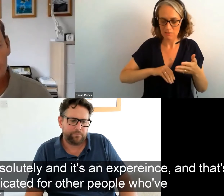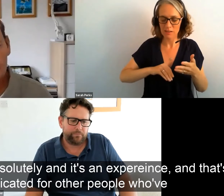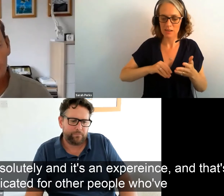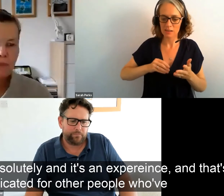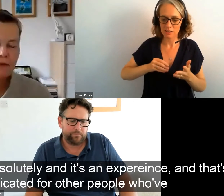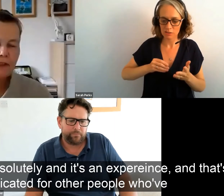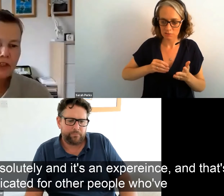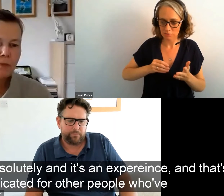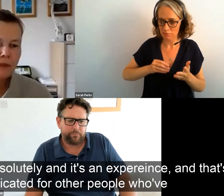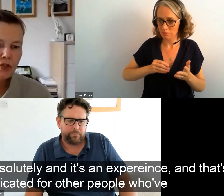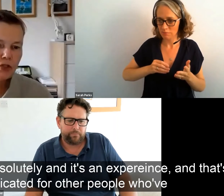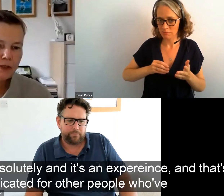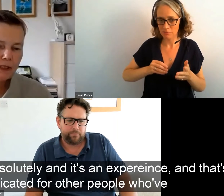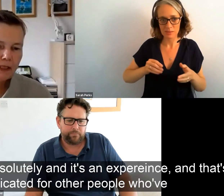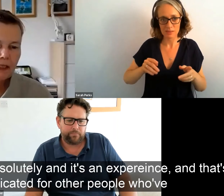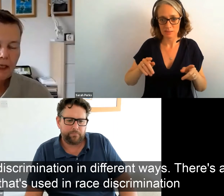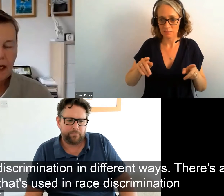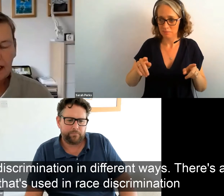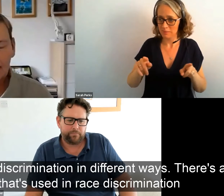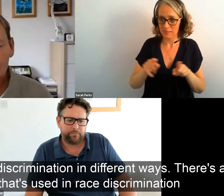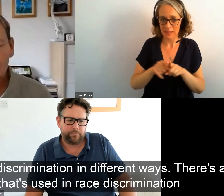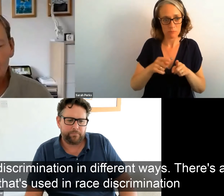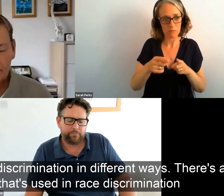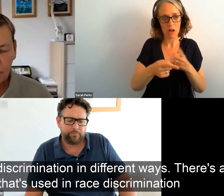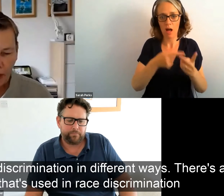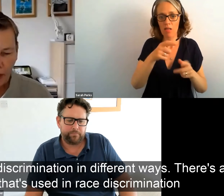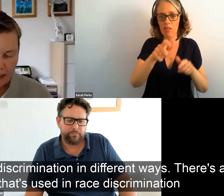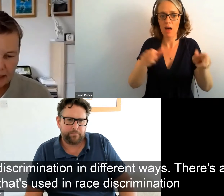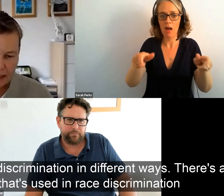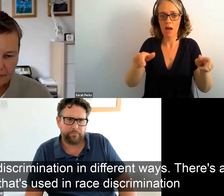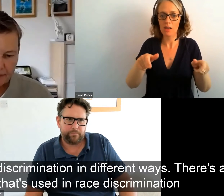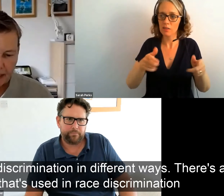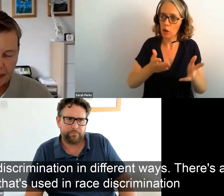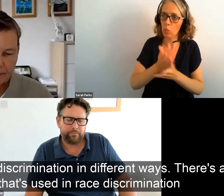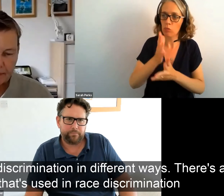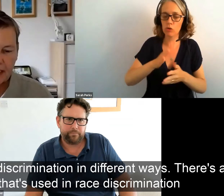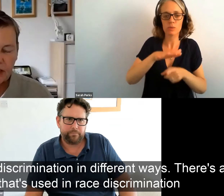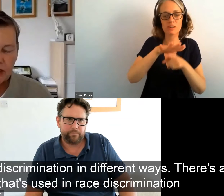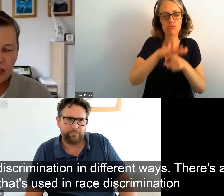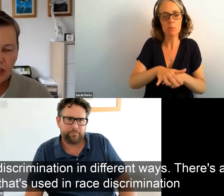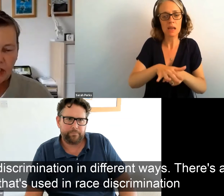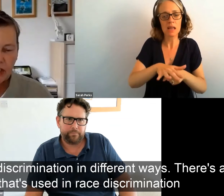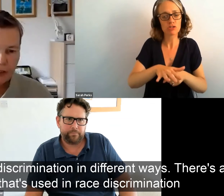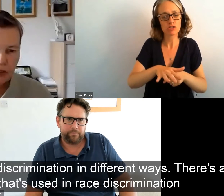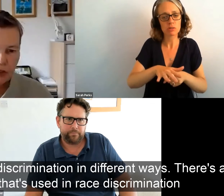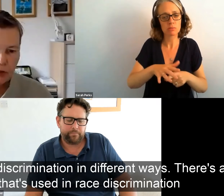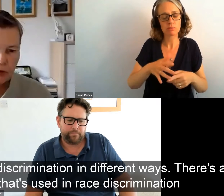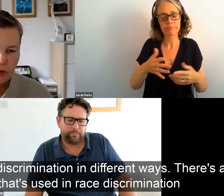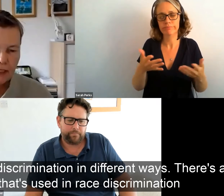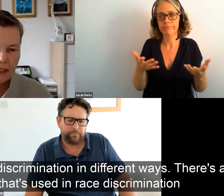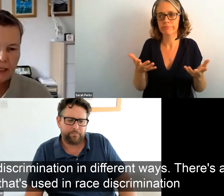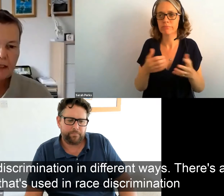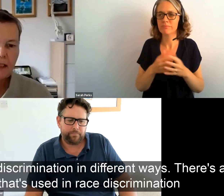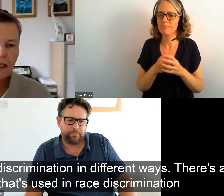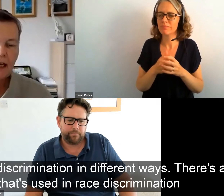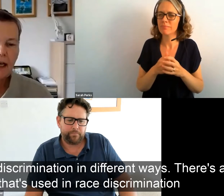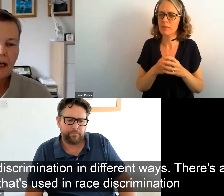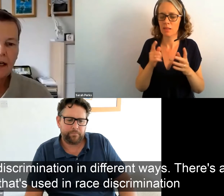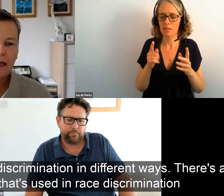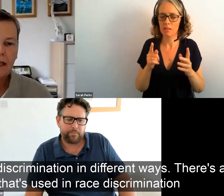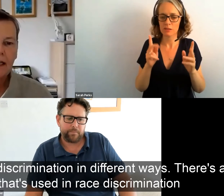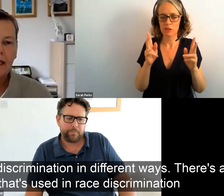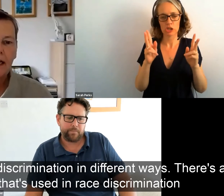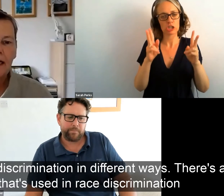for other people who experience discrimination in different ways. There's a term that's